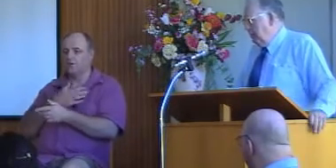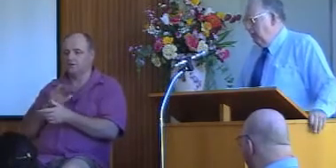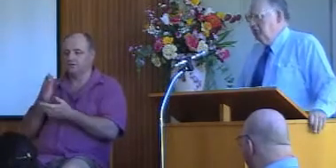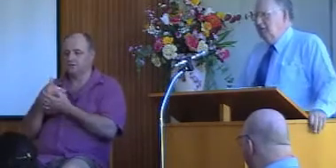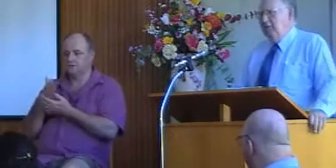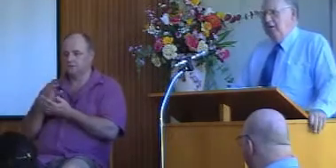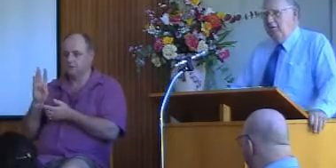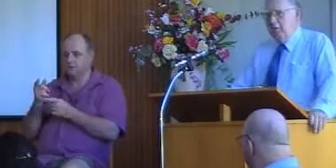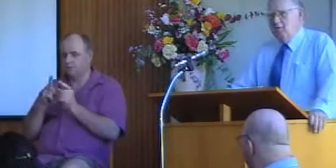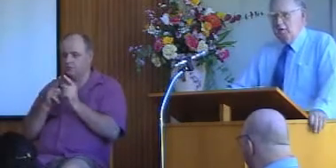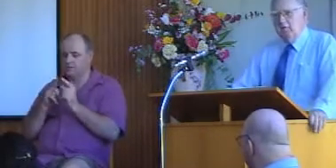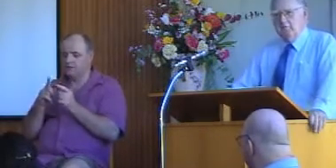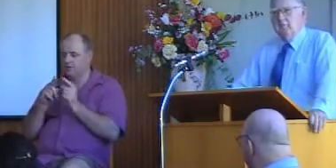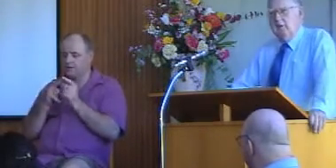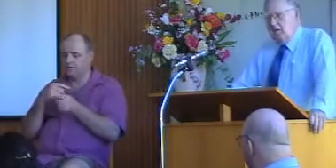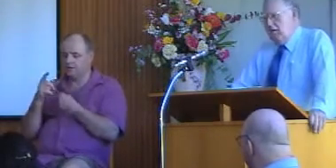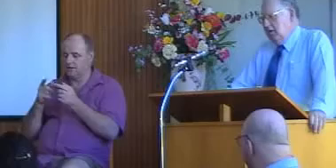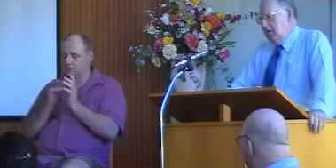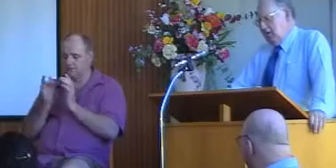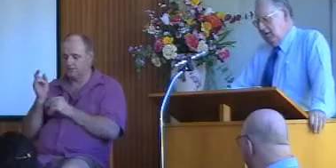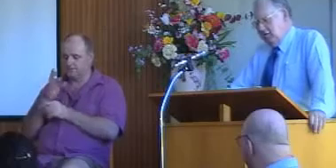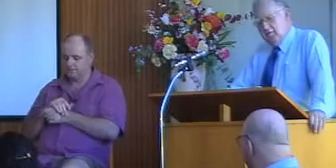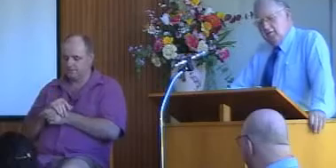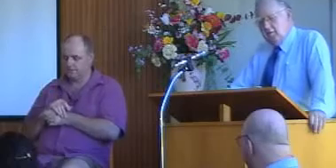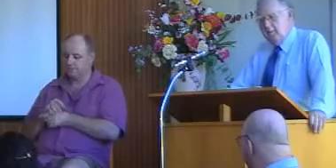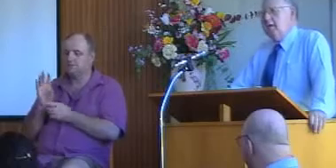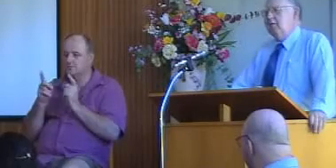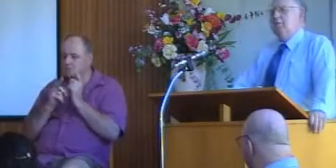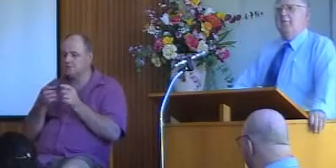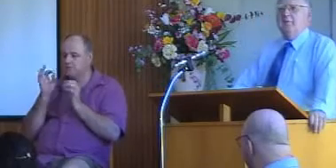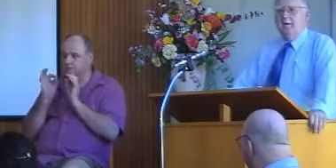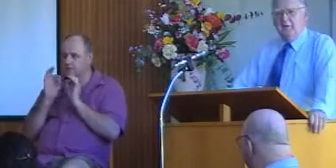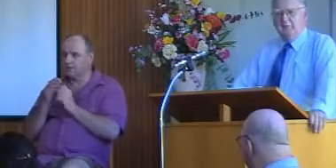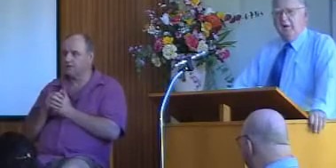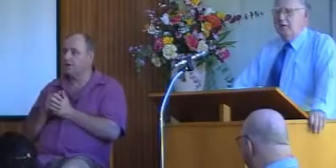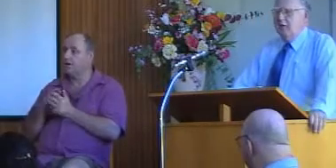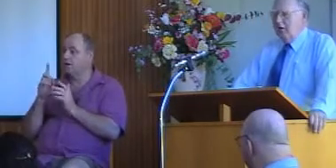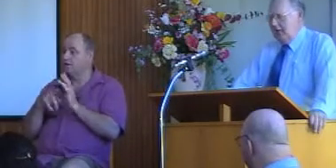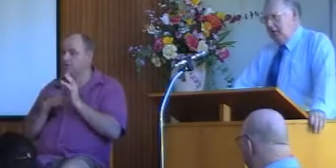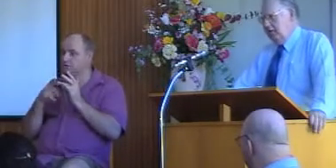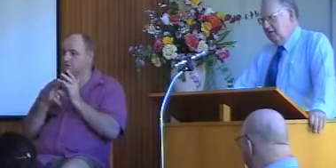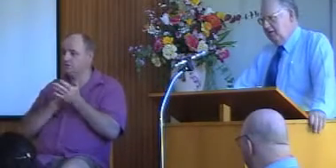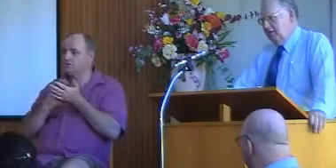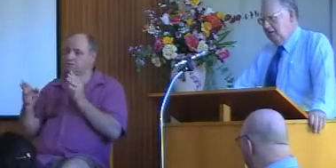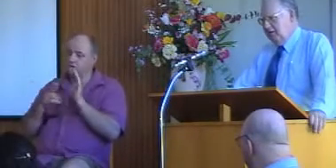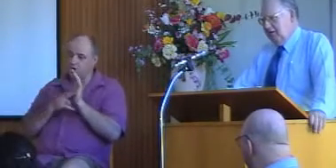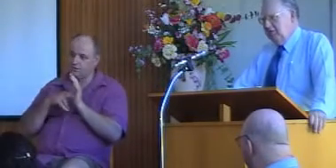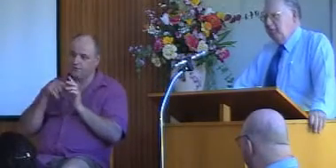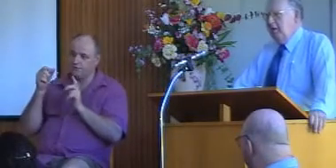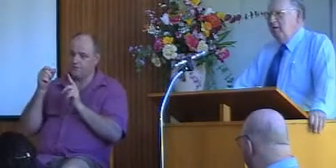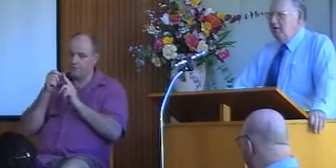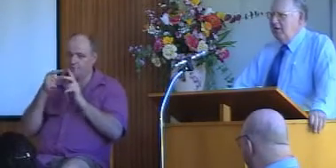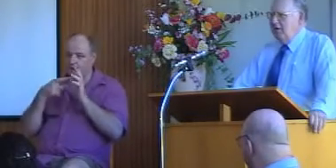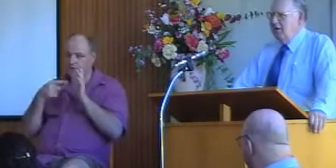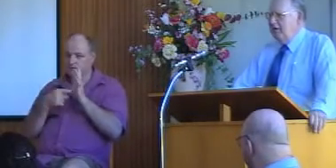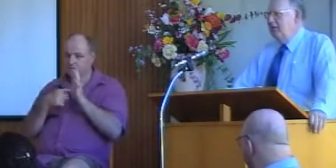there would be something very, very special. And John Patton has very kindly